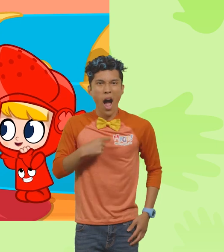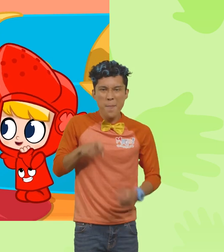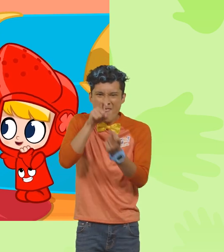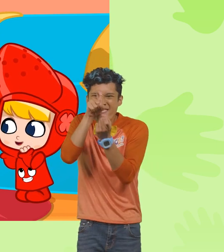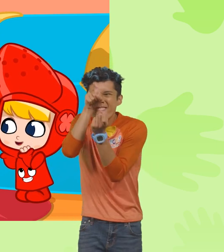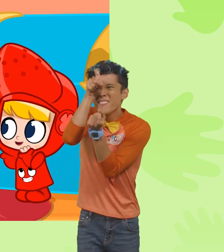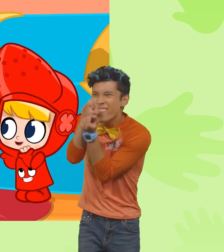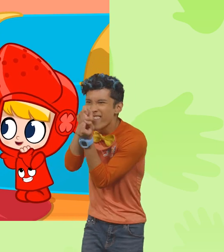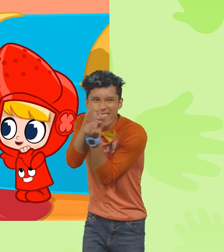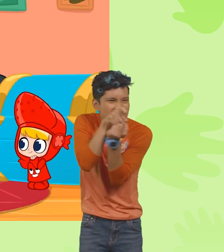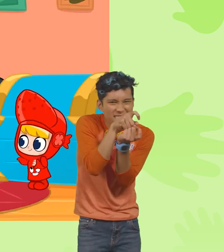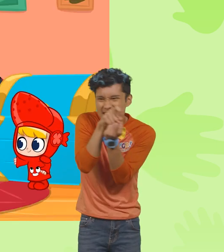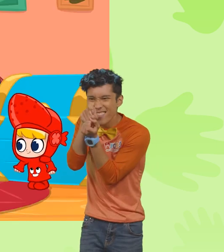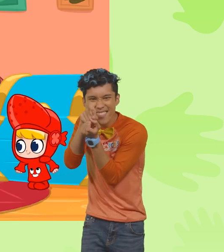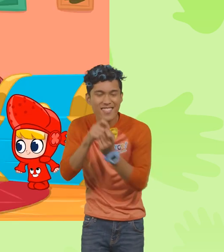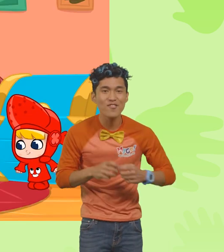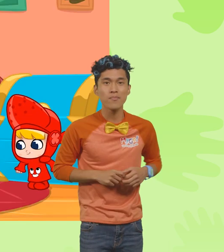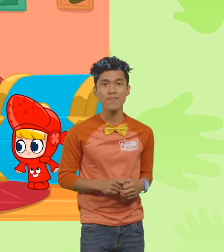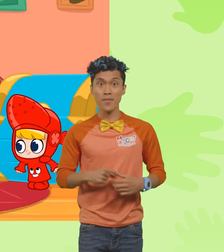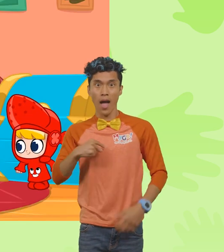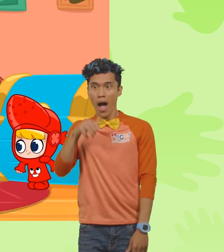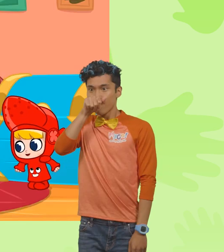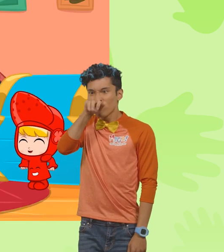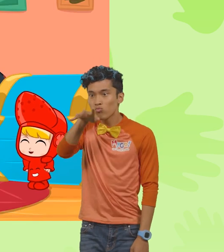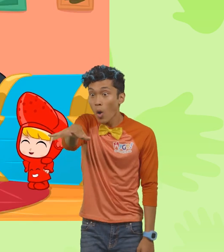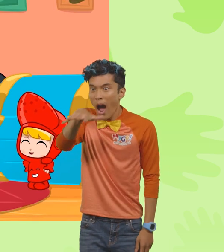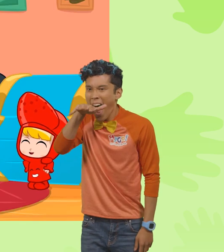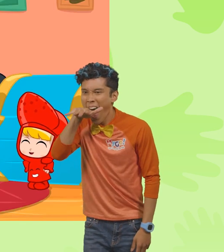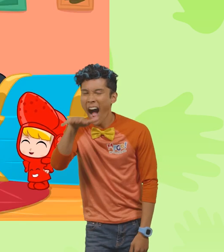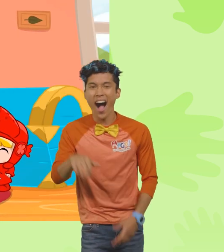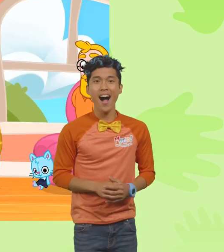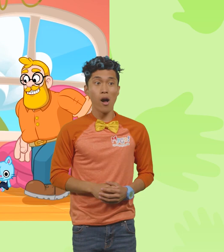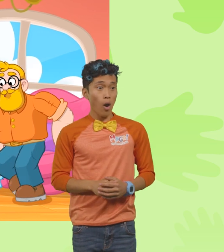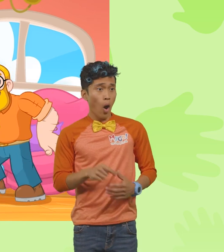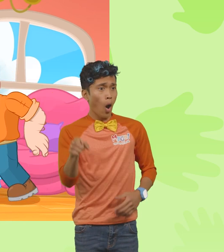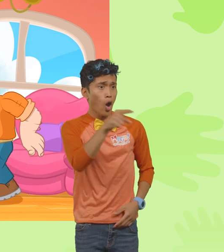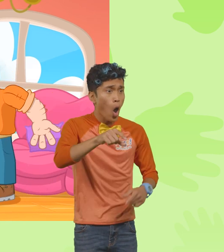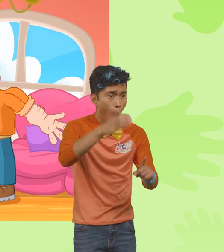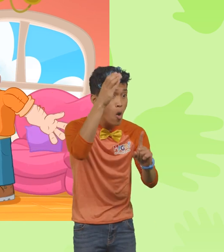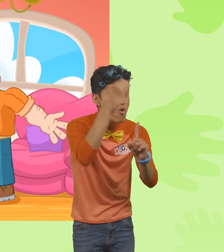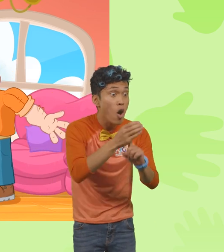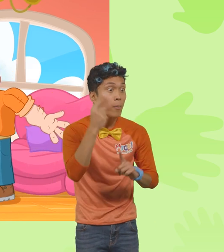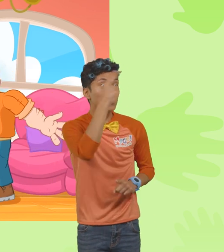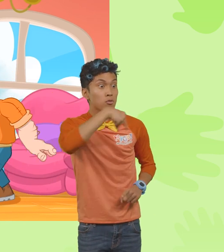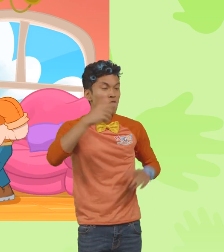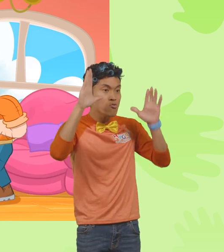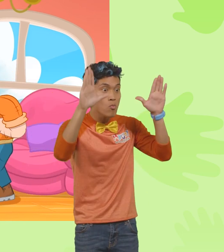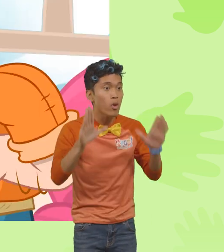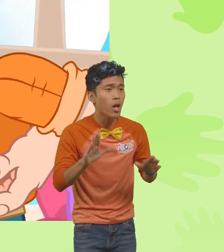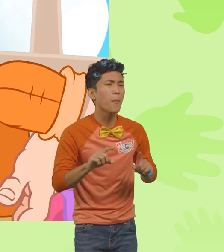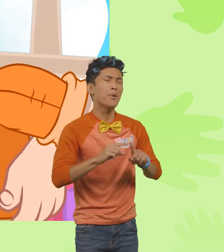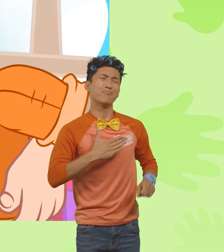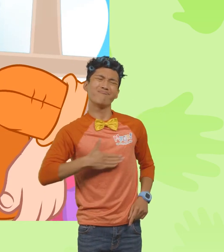pirate. I'm a witch. I'm a dragon. Those costumes look great, but please